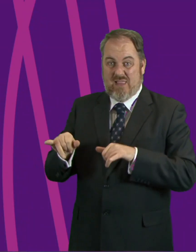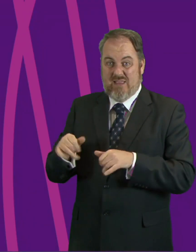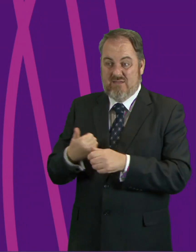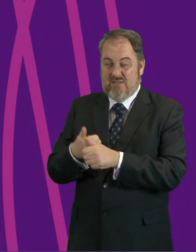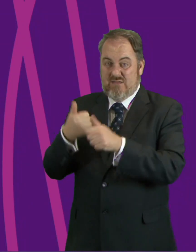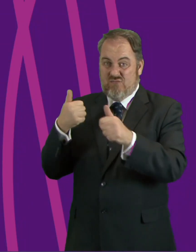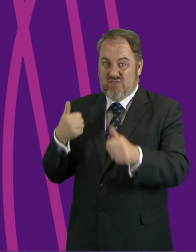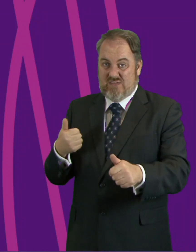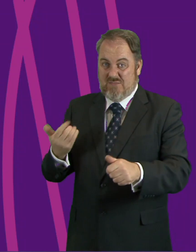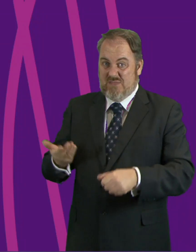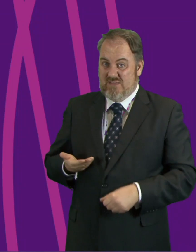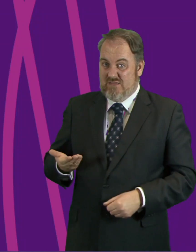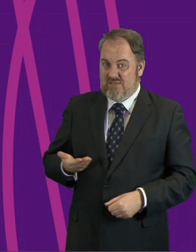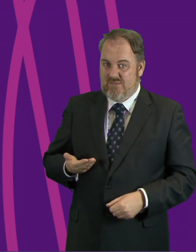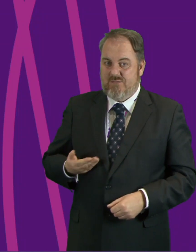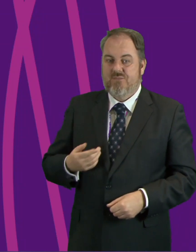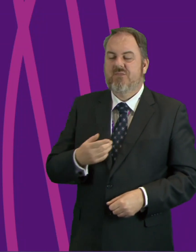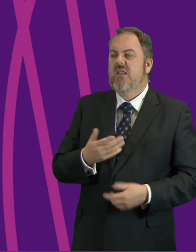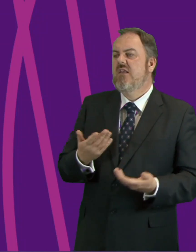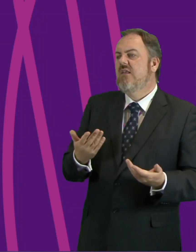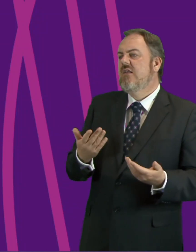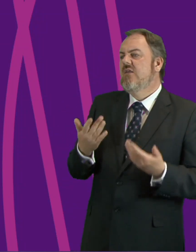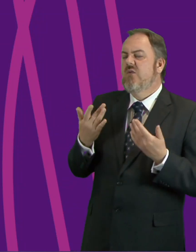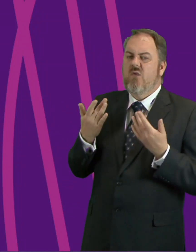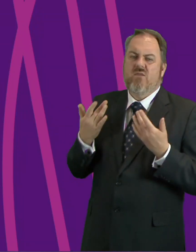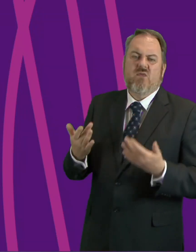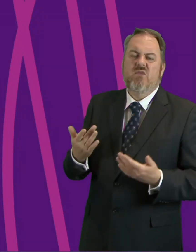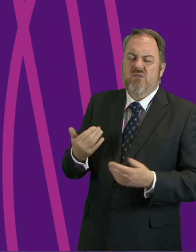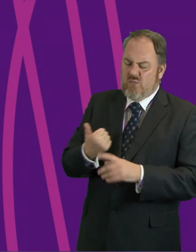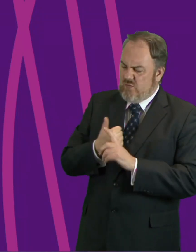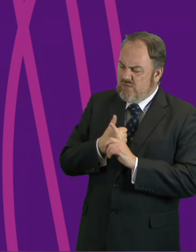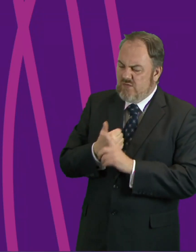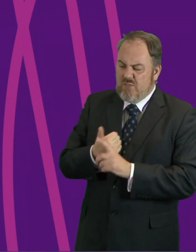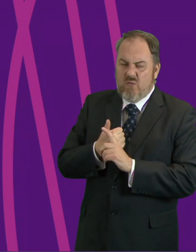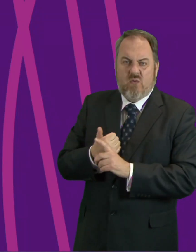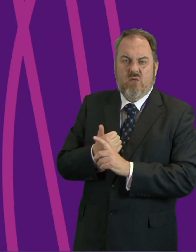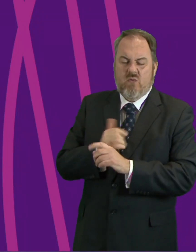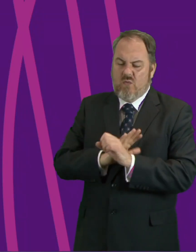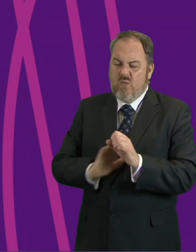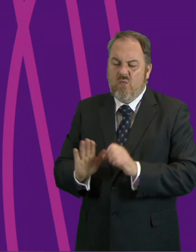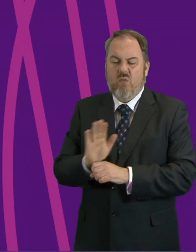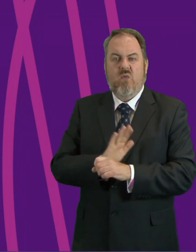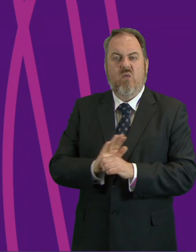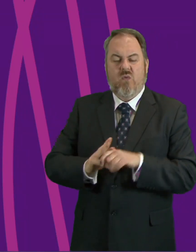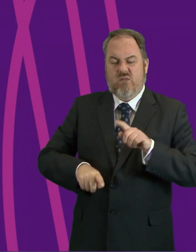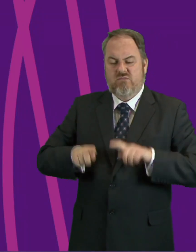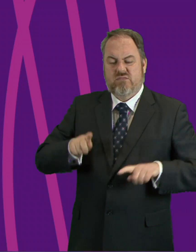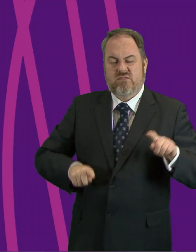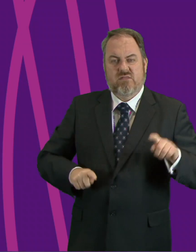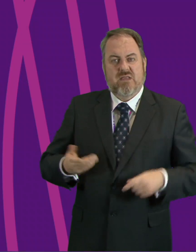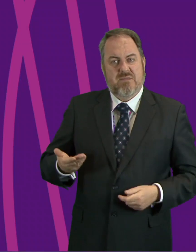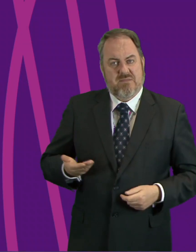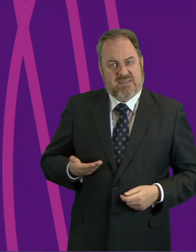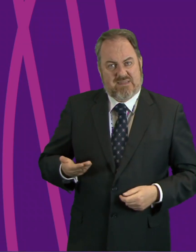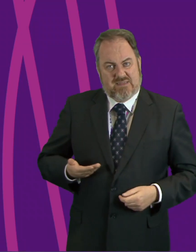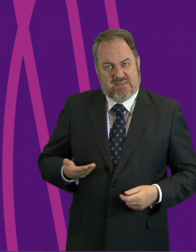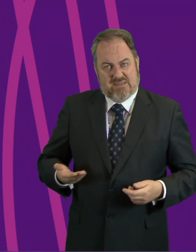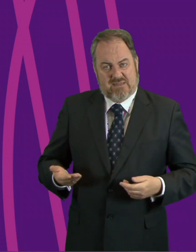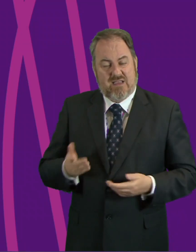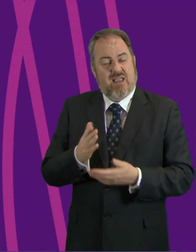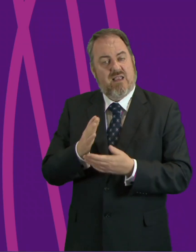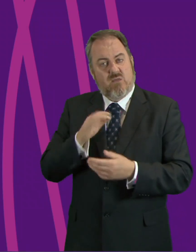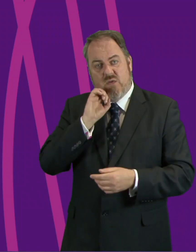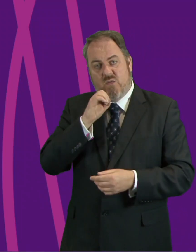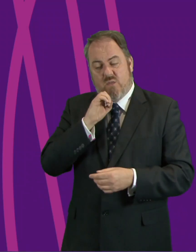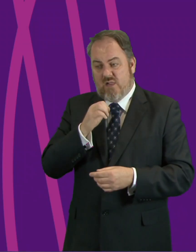support all sectors of the economy in the appropriate way, but we will also look for ways in which we can give support through the